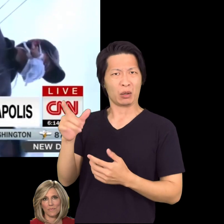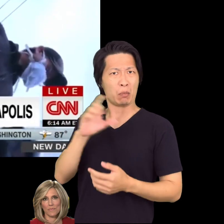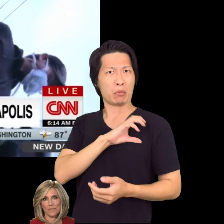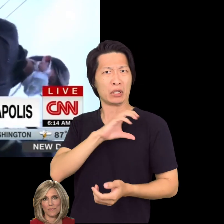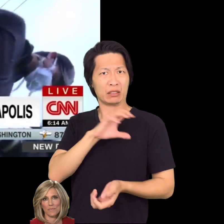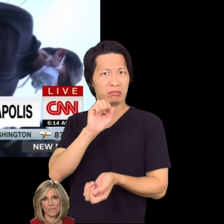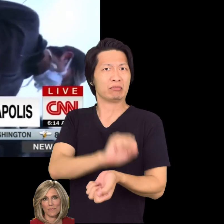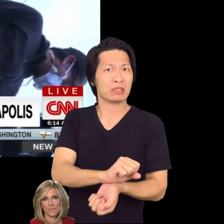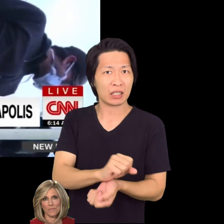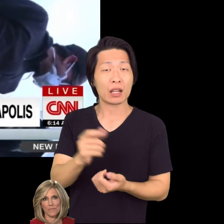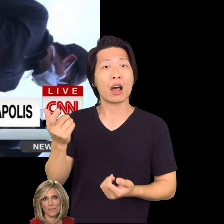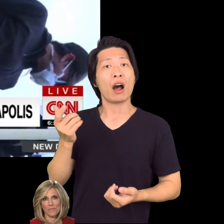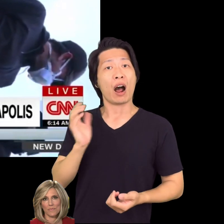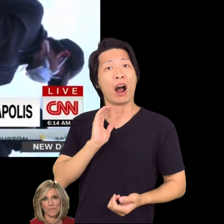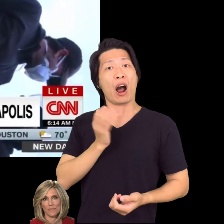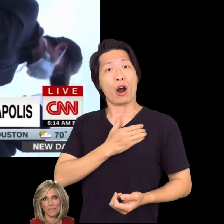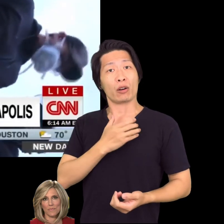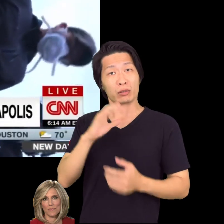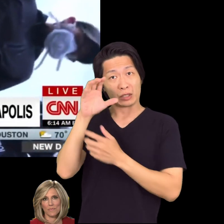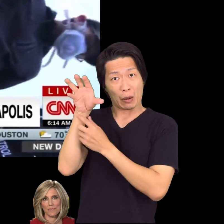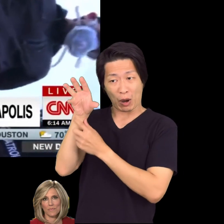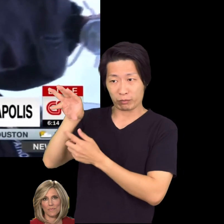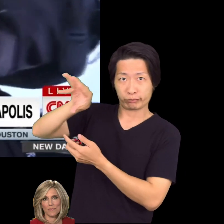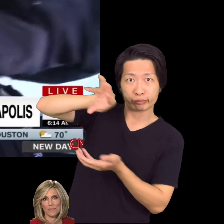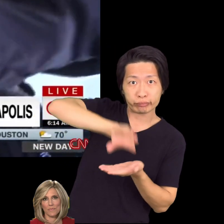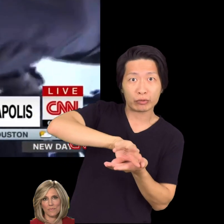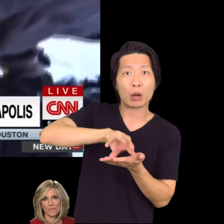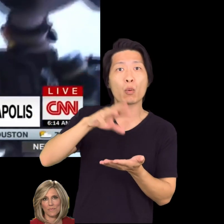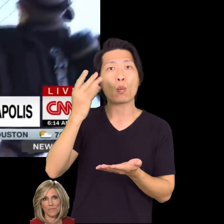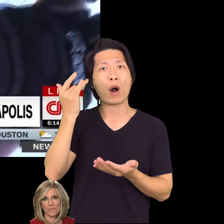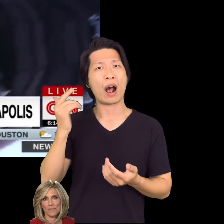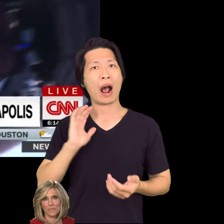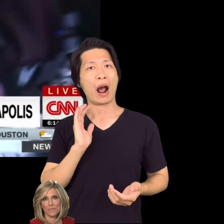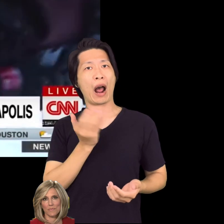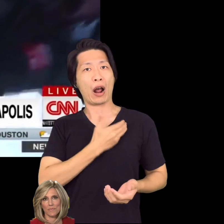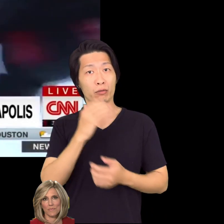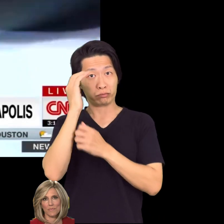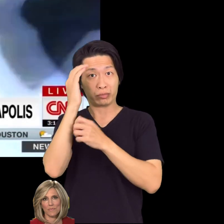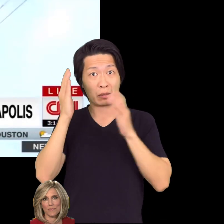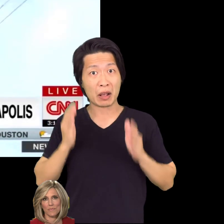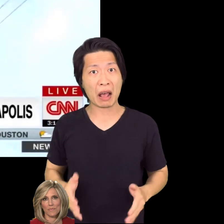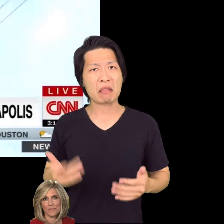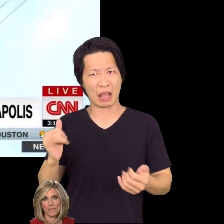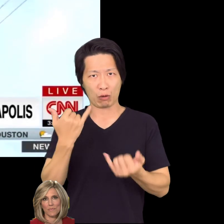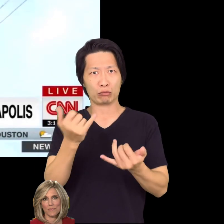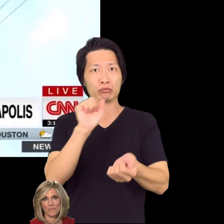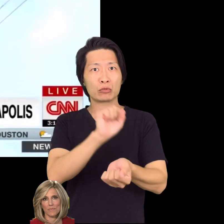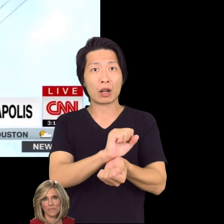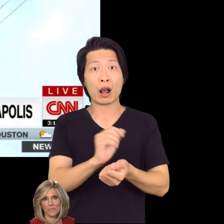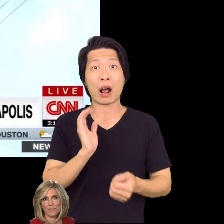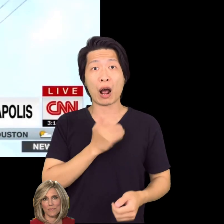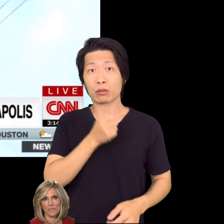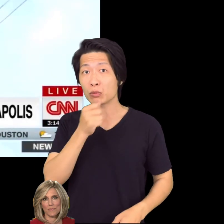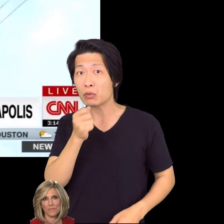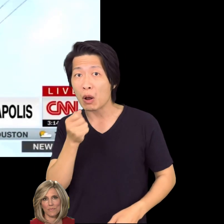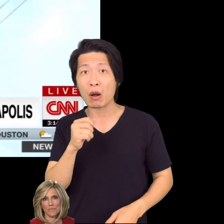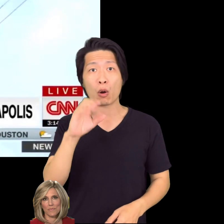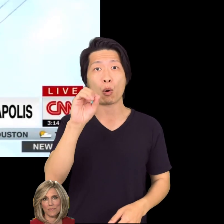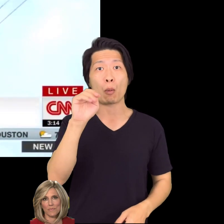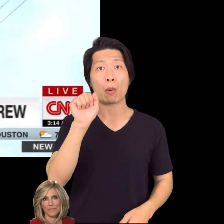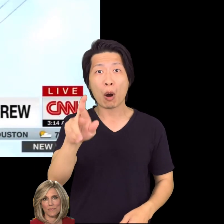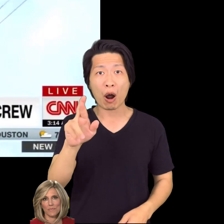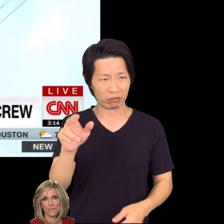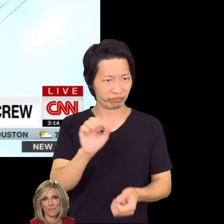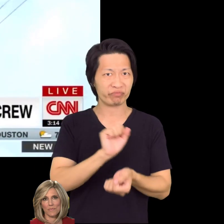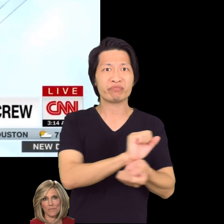now on the ground because our cameraman has been handcuffed. Our correspondent, Omar Jimenez, was also